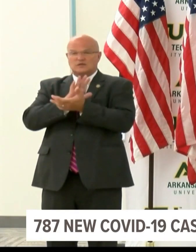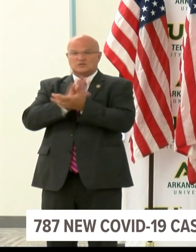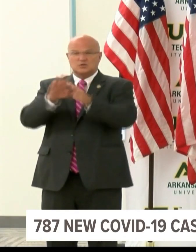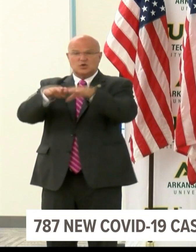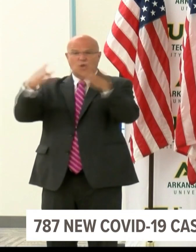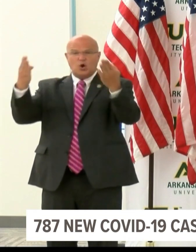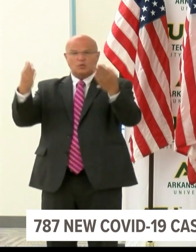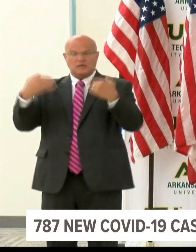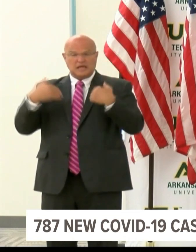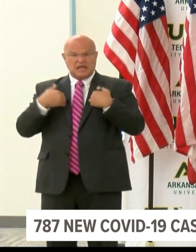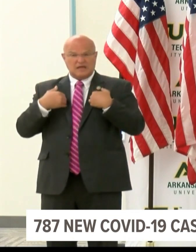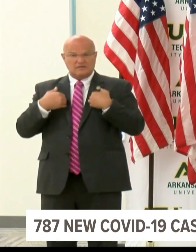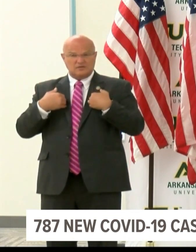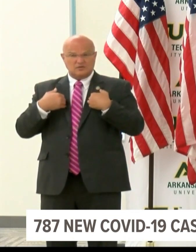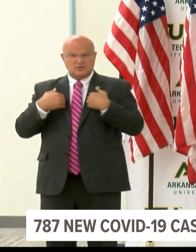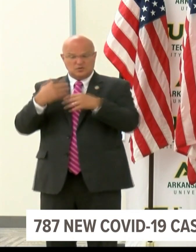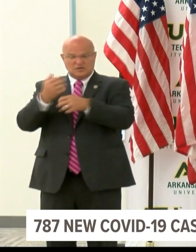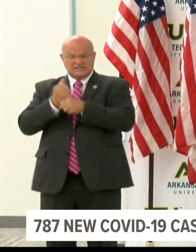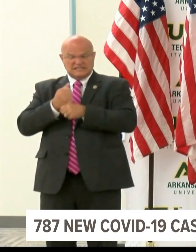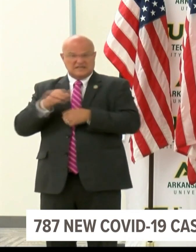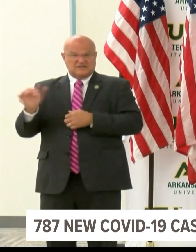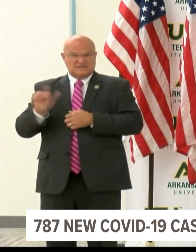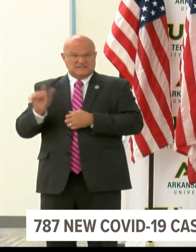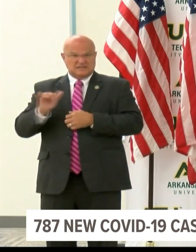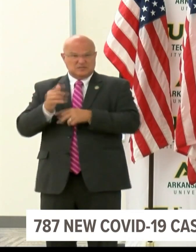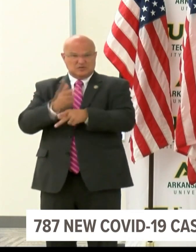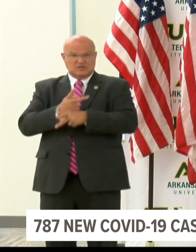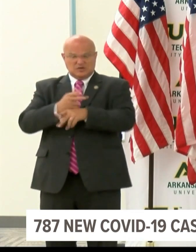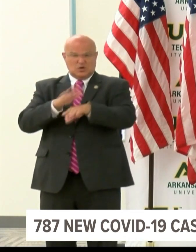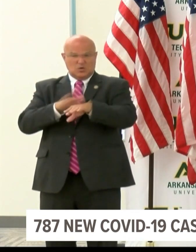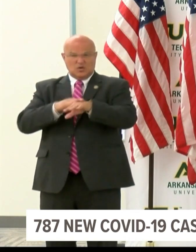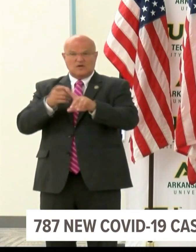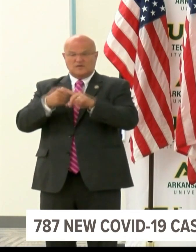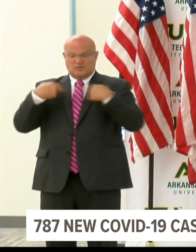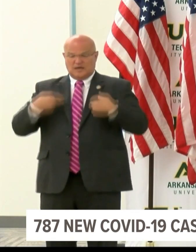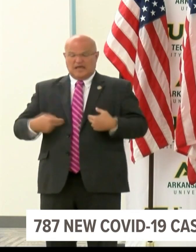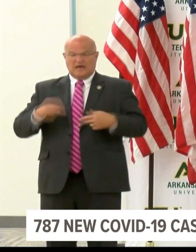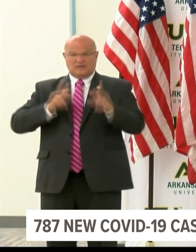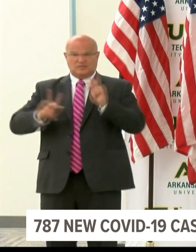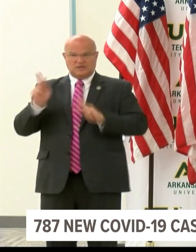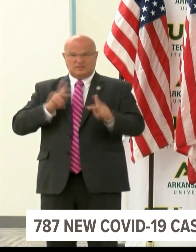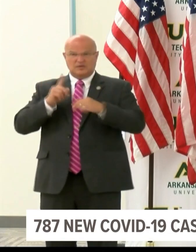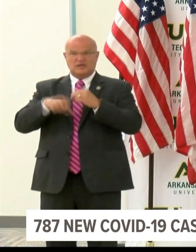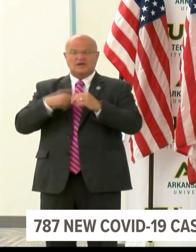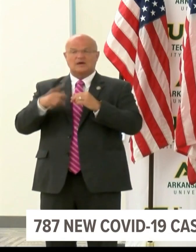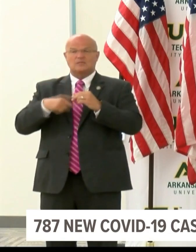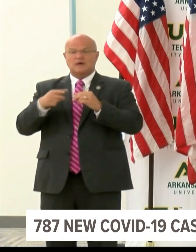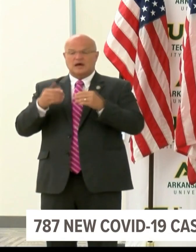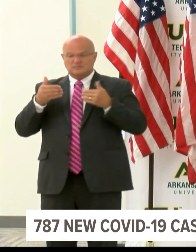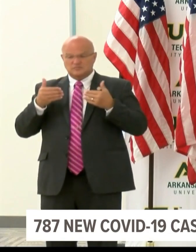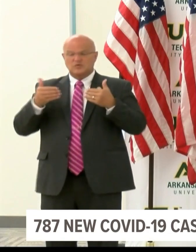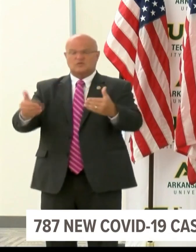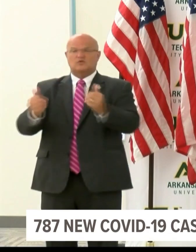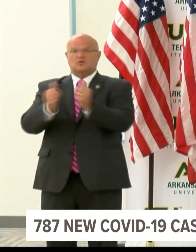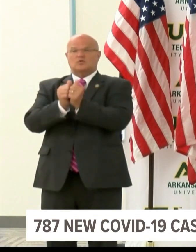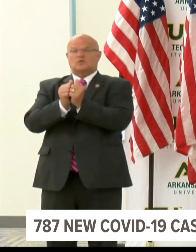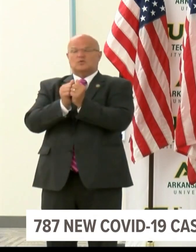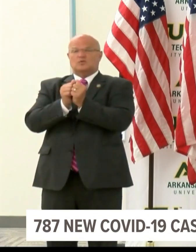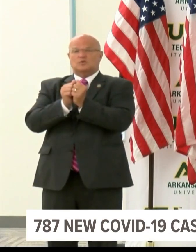opening, have you received similar caution or warning from health officials about moving forward